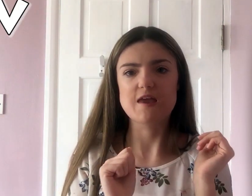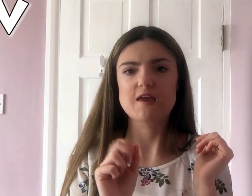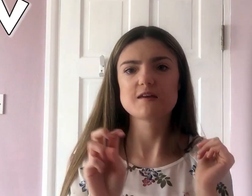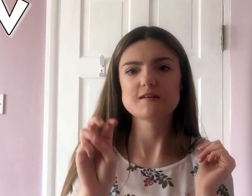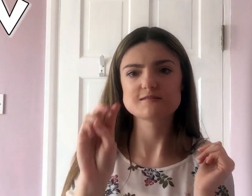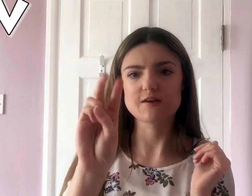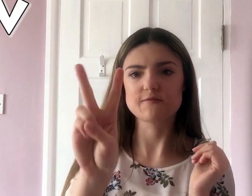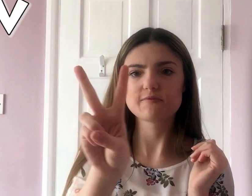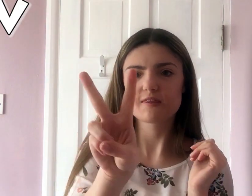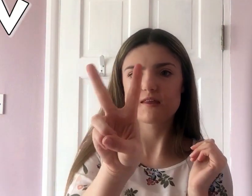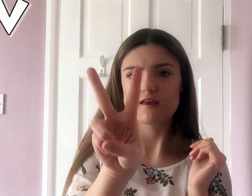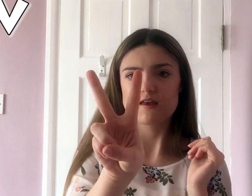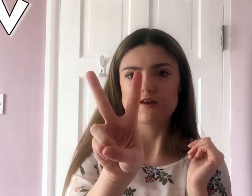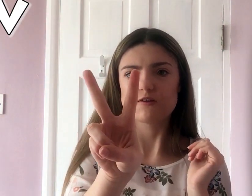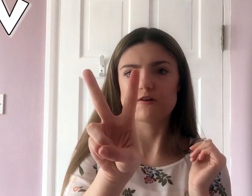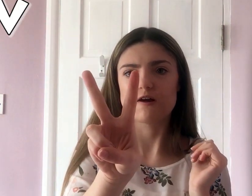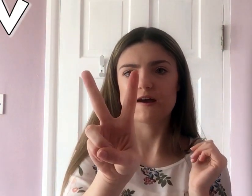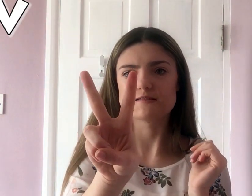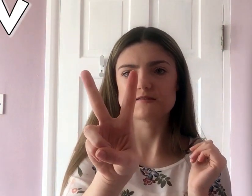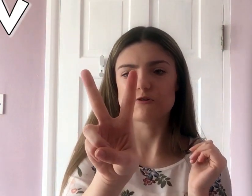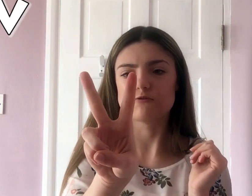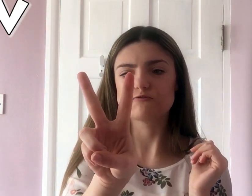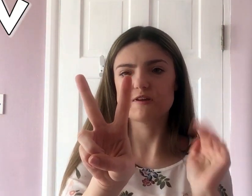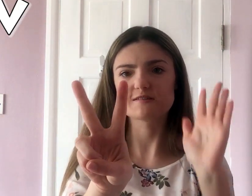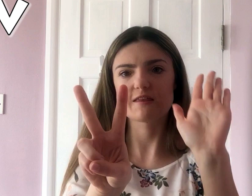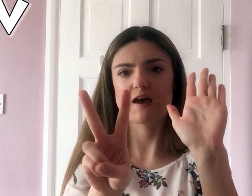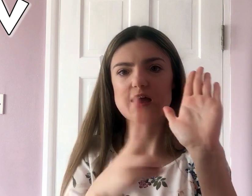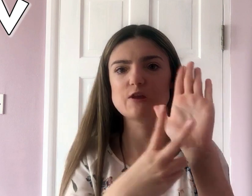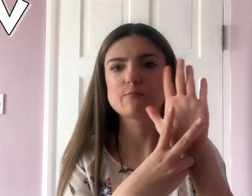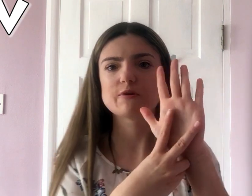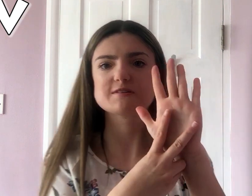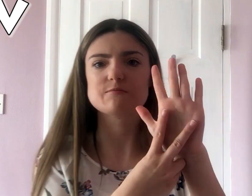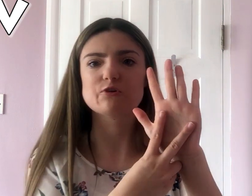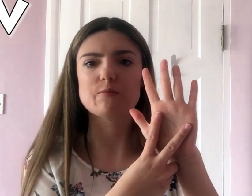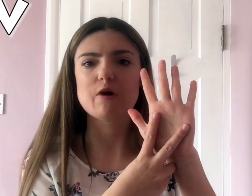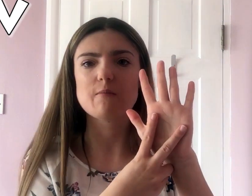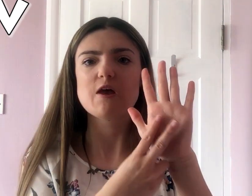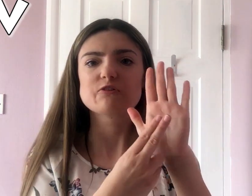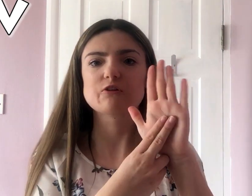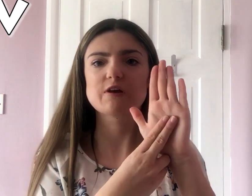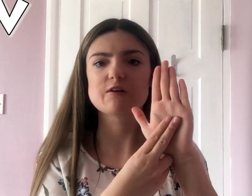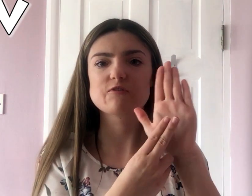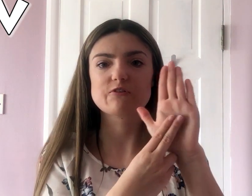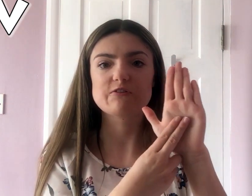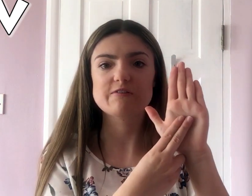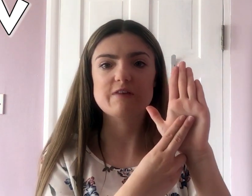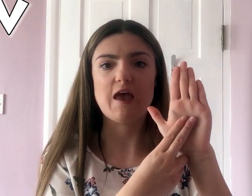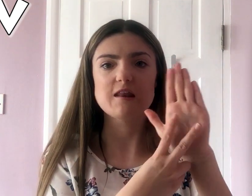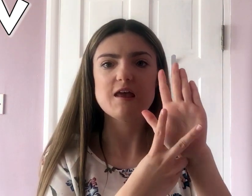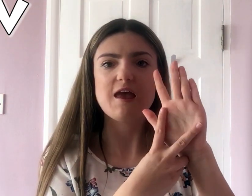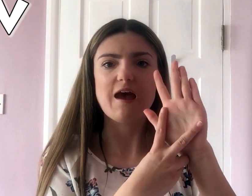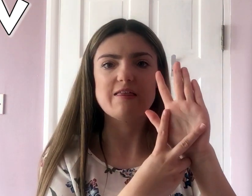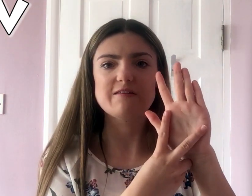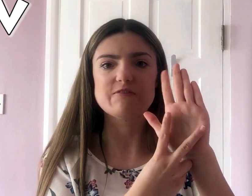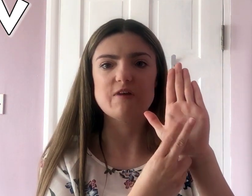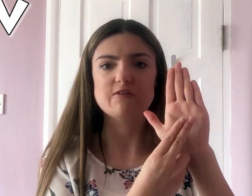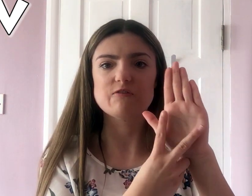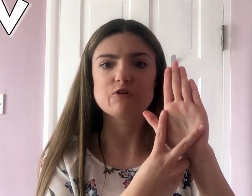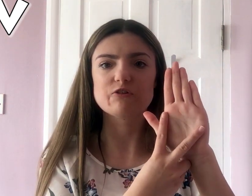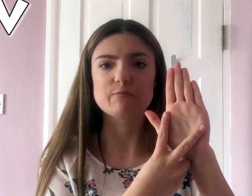V. So your fingers like that, and you place them on your palm. So don't get confused, because this is N and then this is V, so you've got to spread